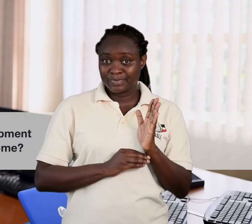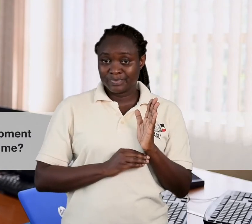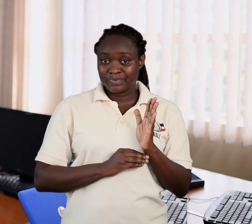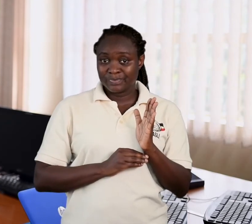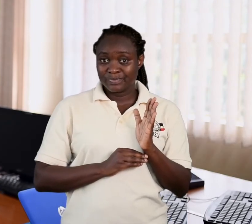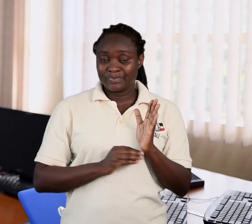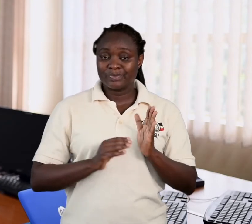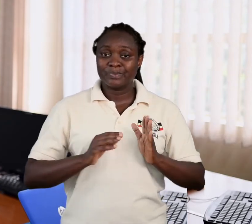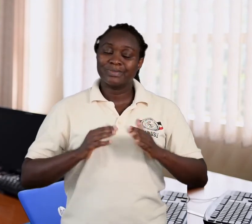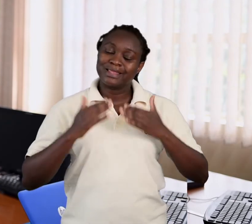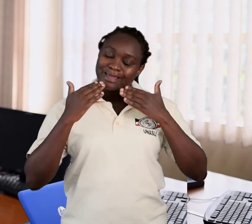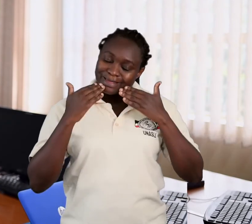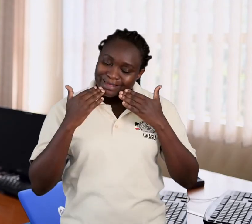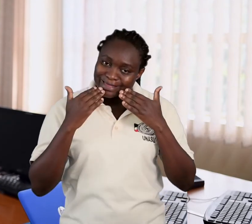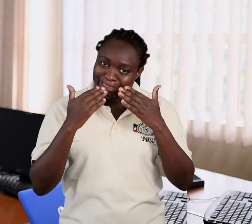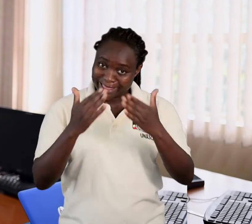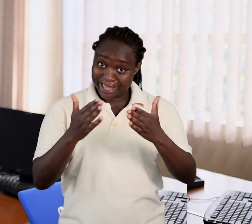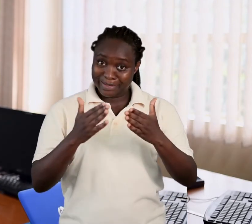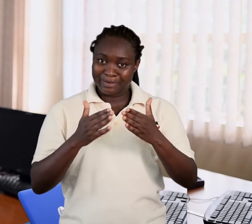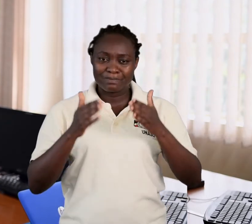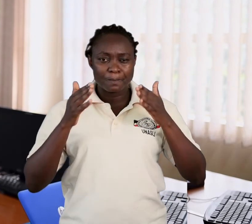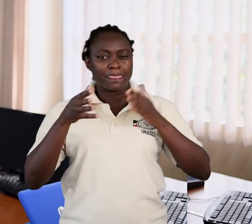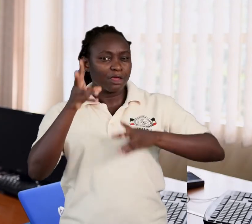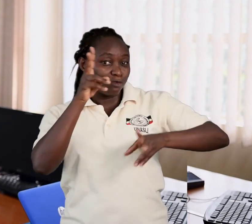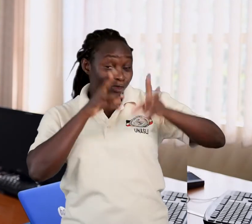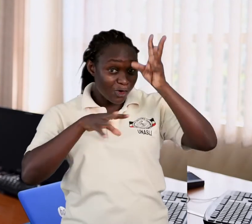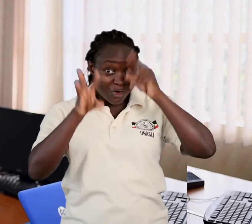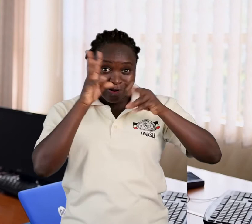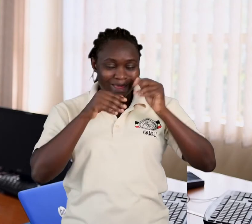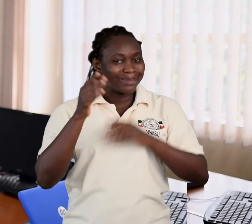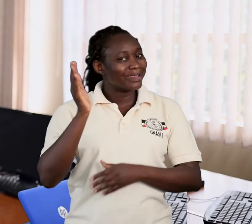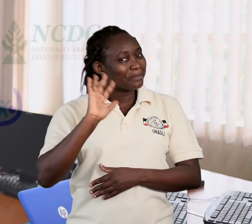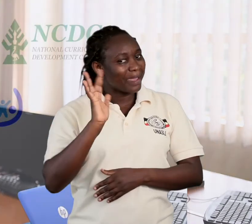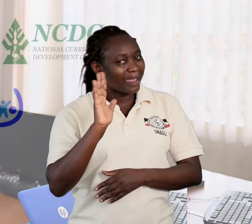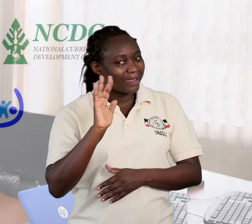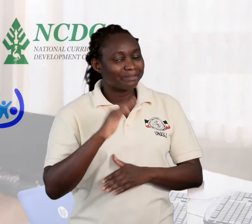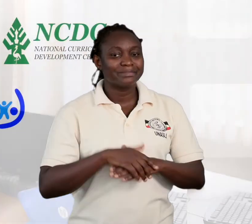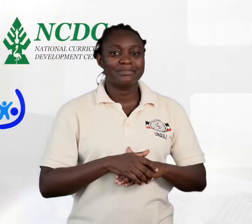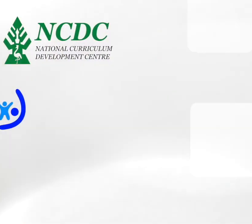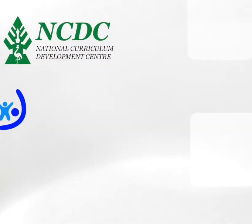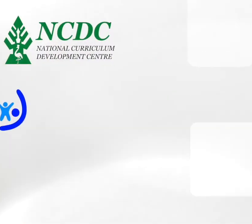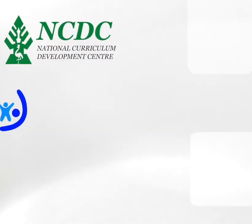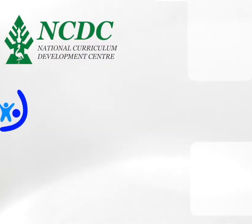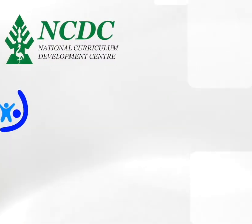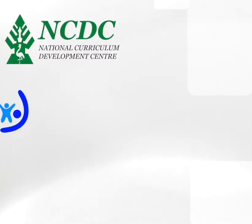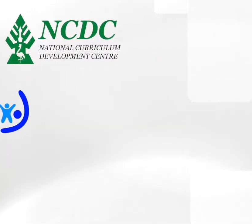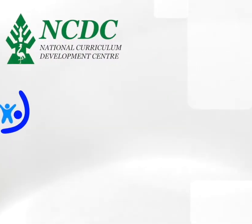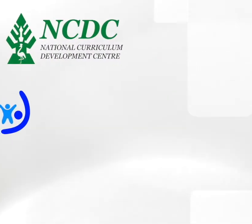Thank you for being an attentive learner. Bye-bye.